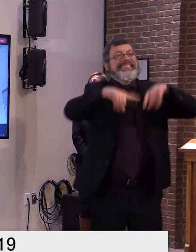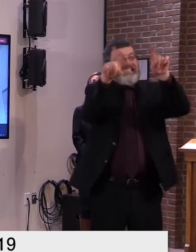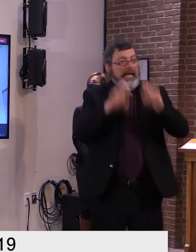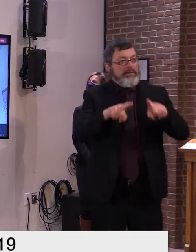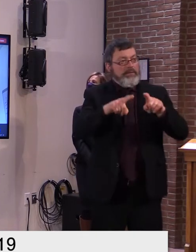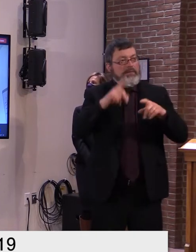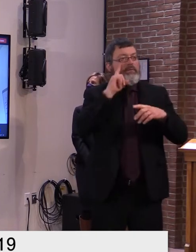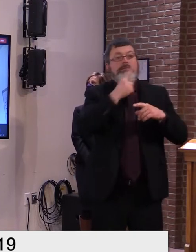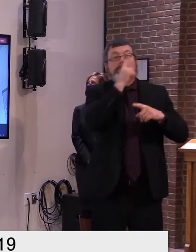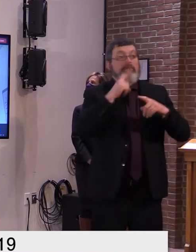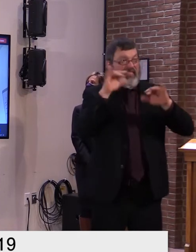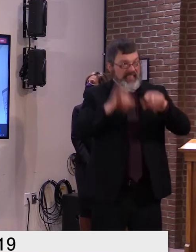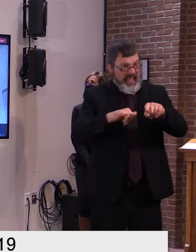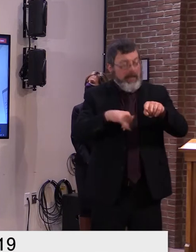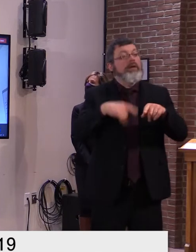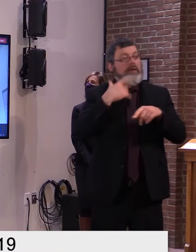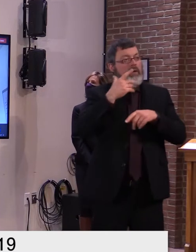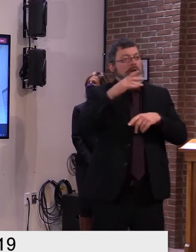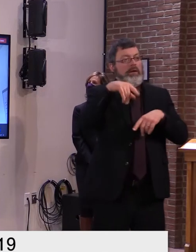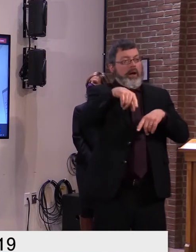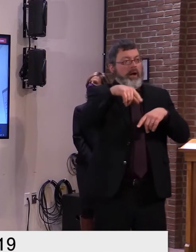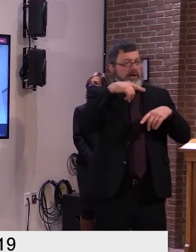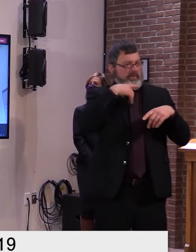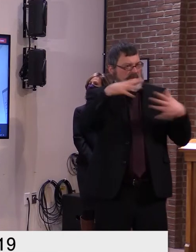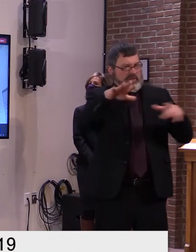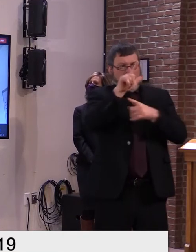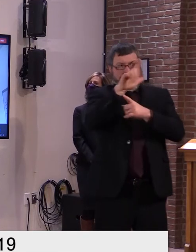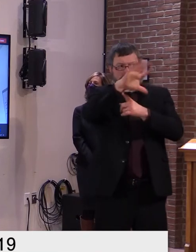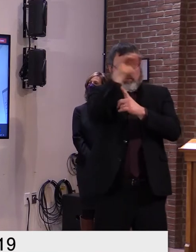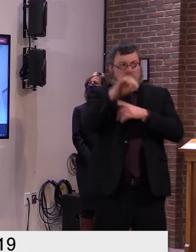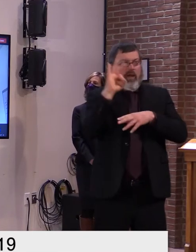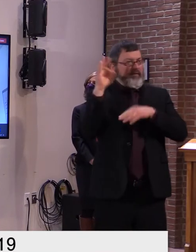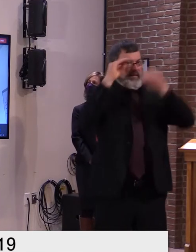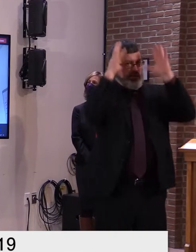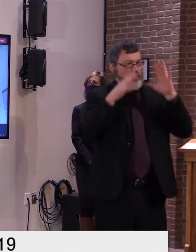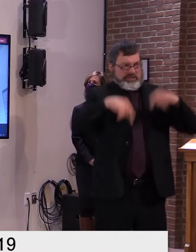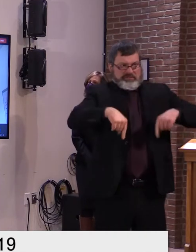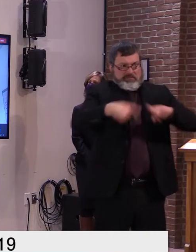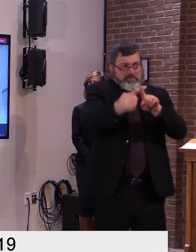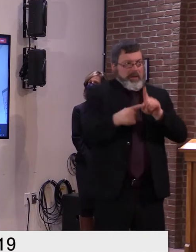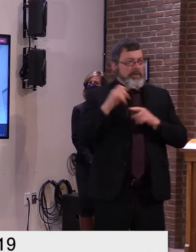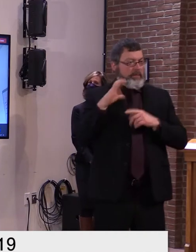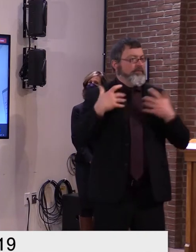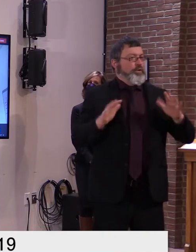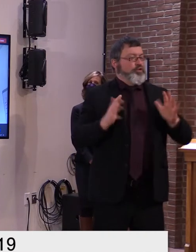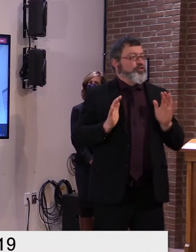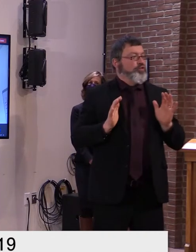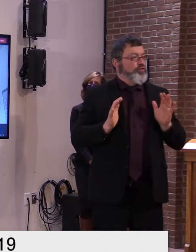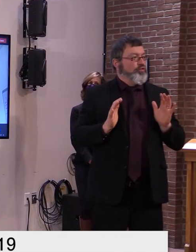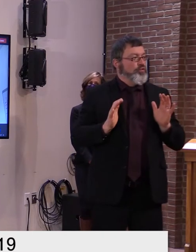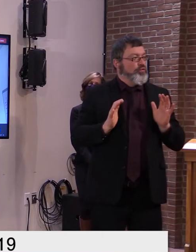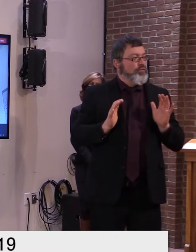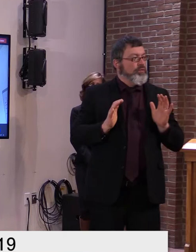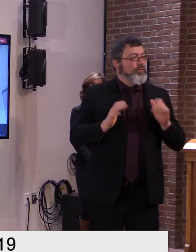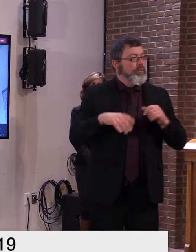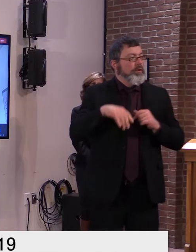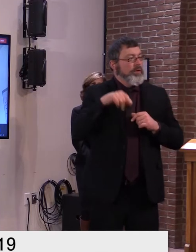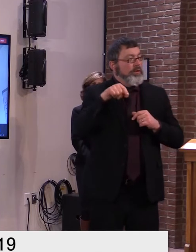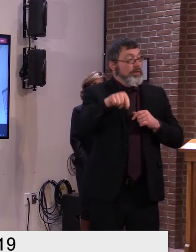testing about 5,000 school staff each week. The participation rate in the testing is still about 40%, but we are